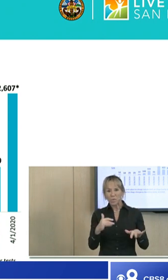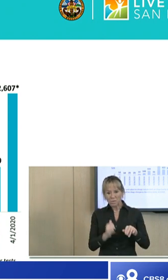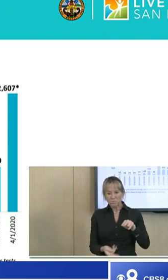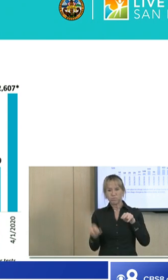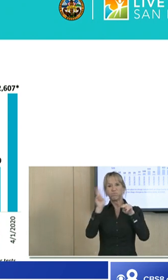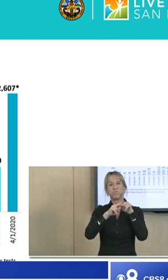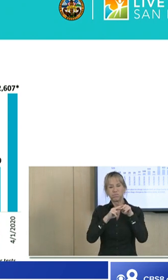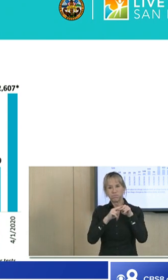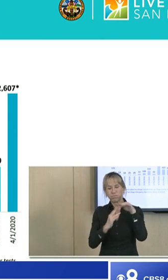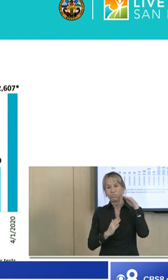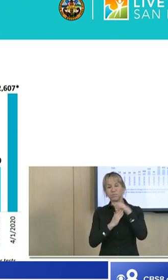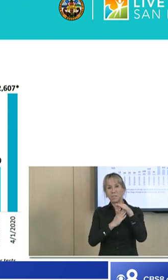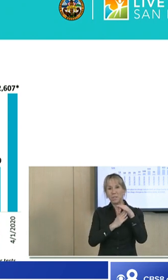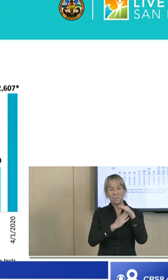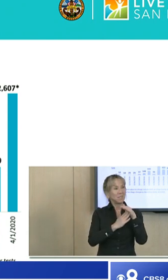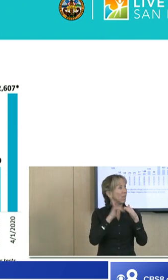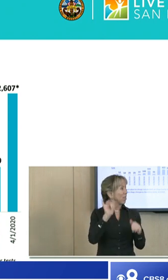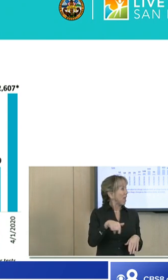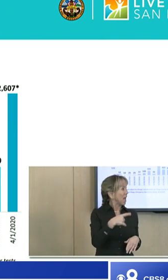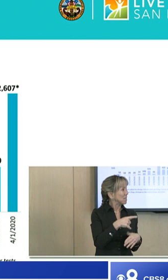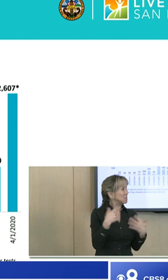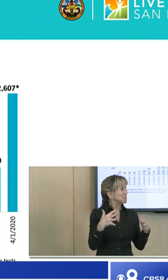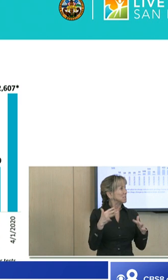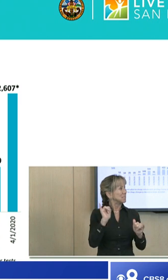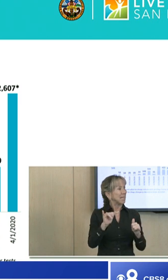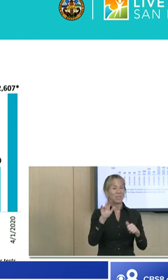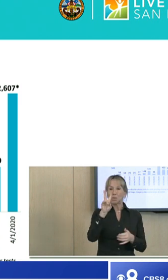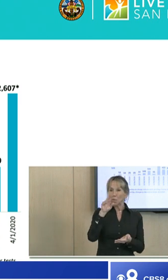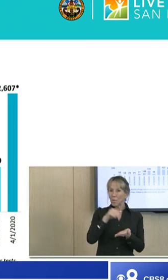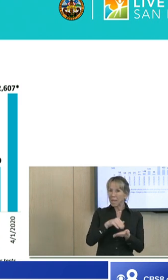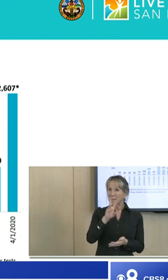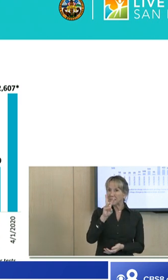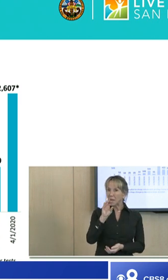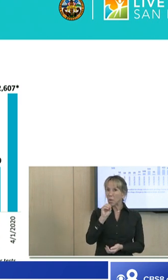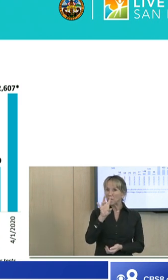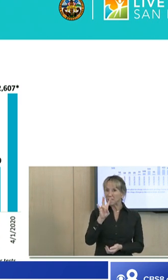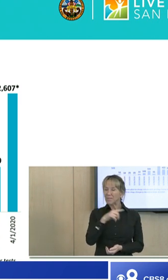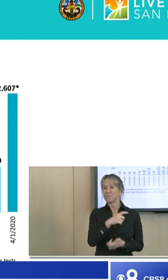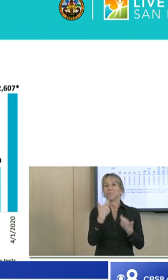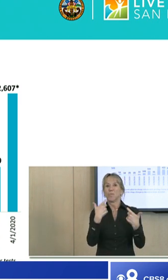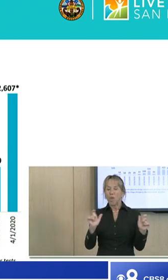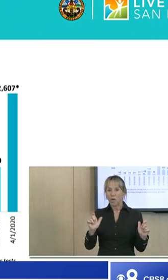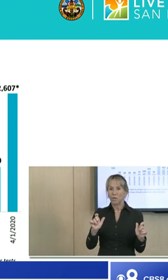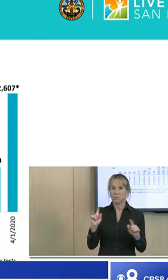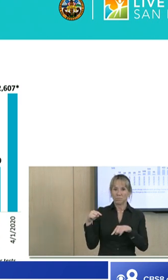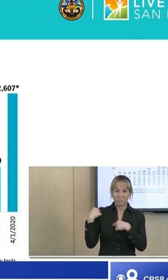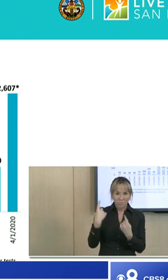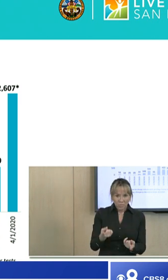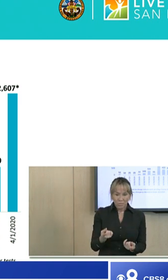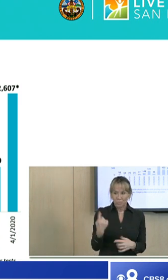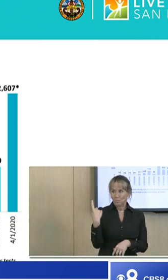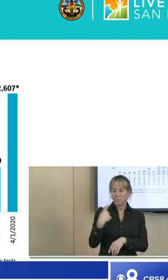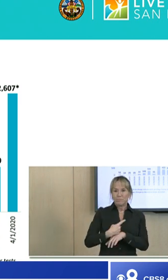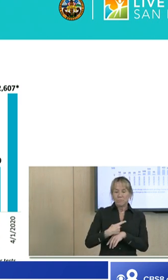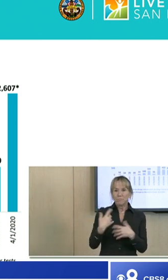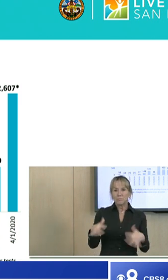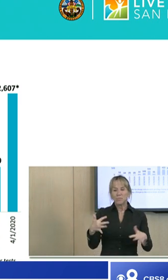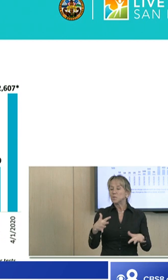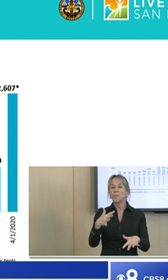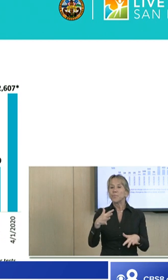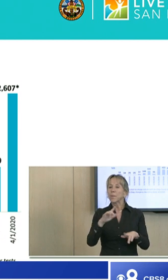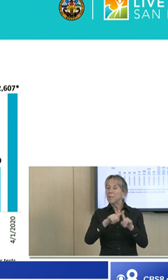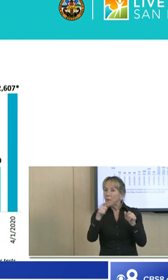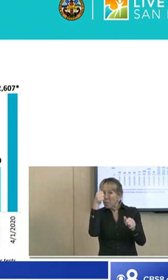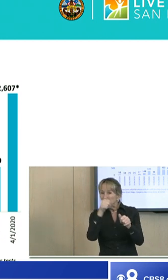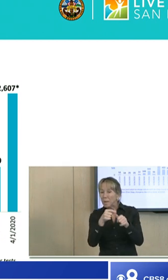tests we are reporting, 2,607, the single largest day. Again, to reiterate the point we make every day, you can't determine a